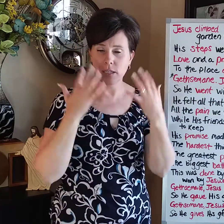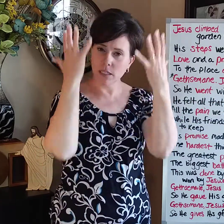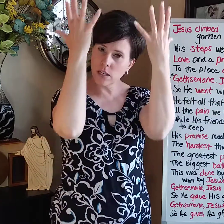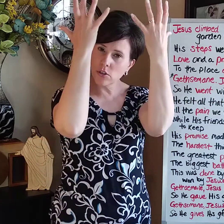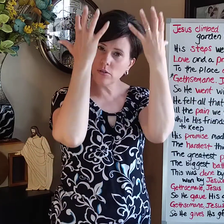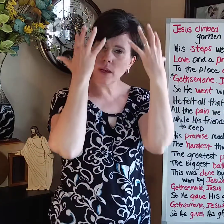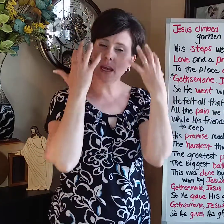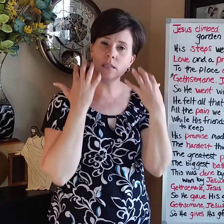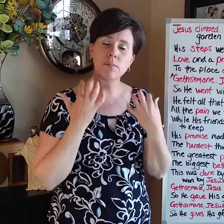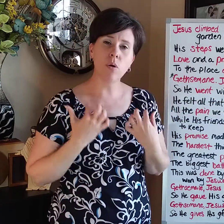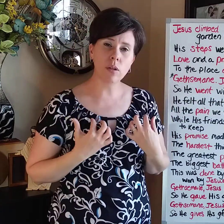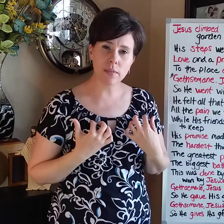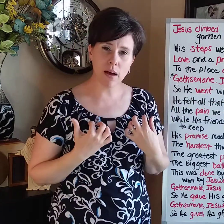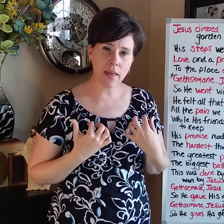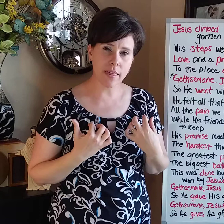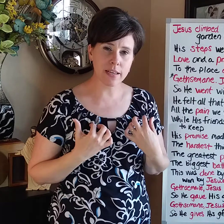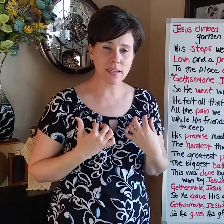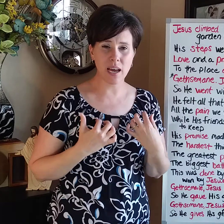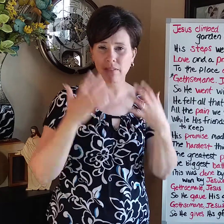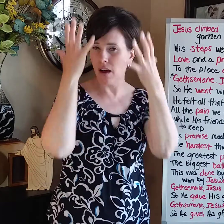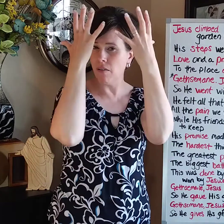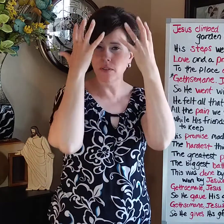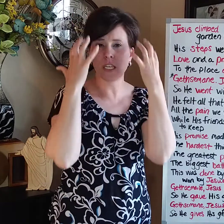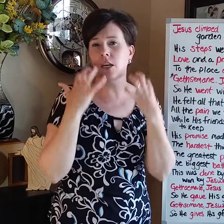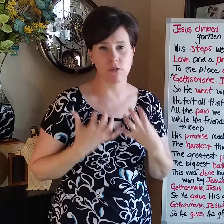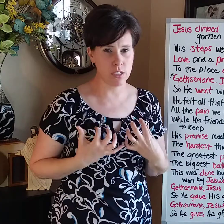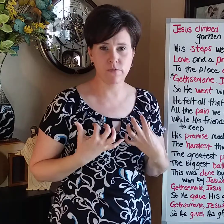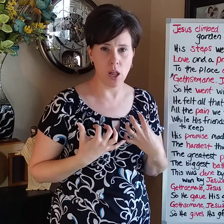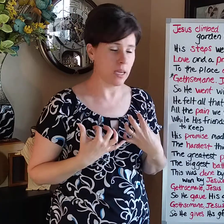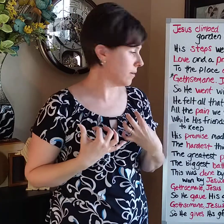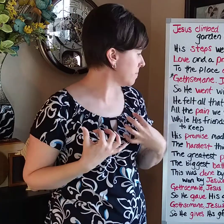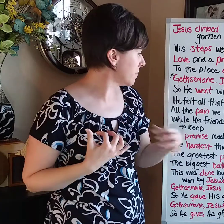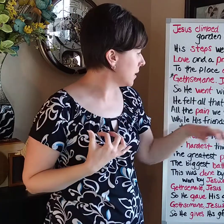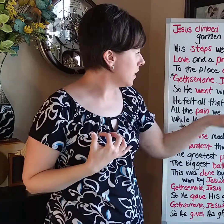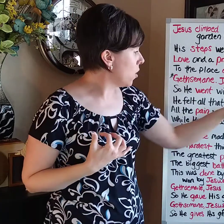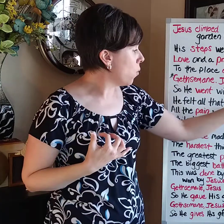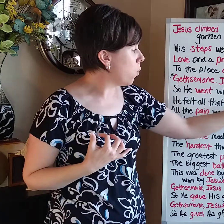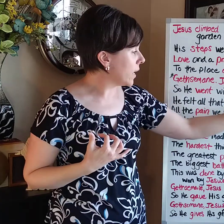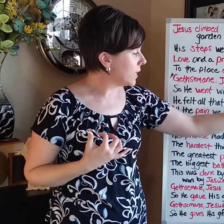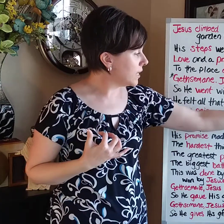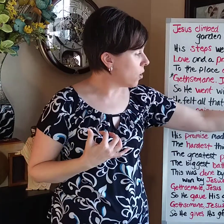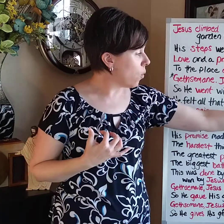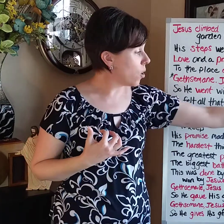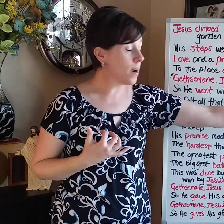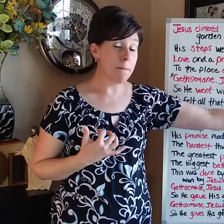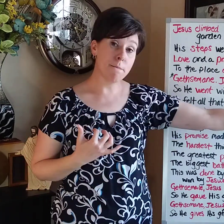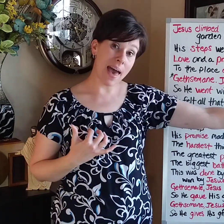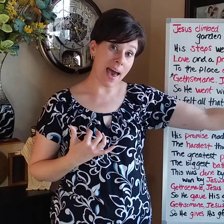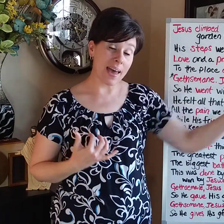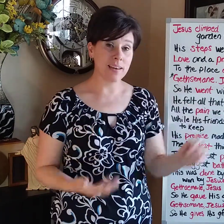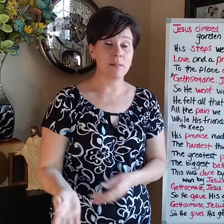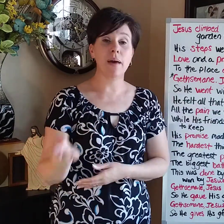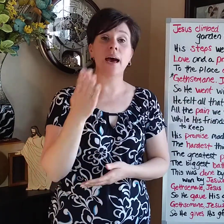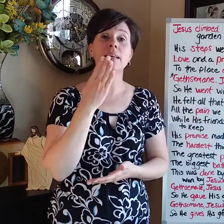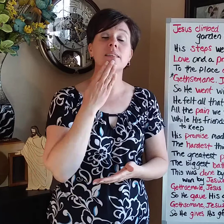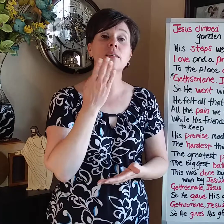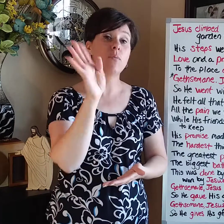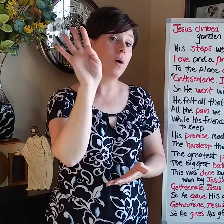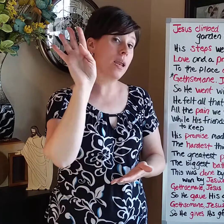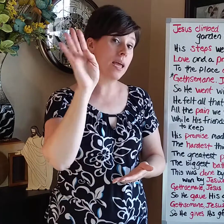take two hands and pull them down like this, kind of like tears falling. Wicked or bad. Bad is one